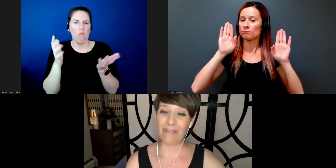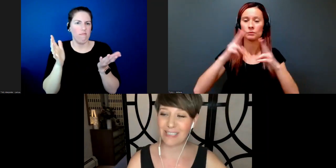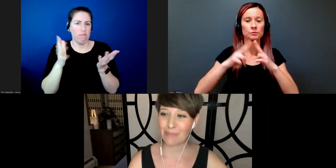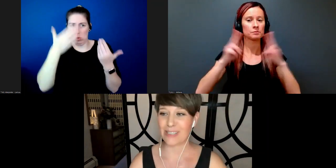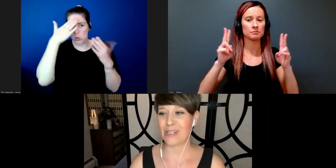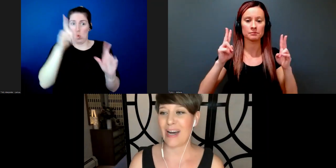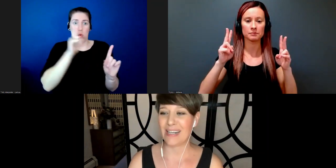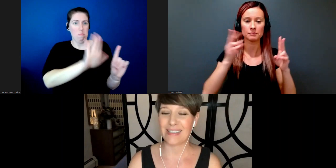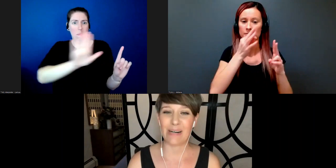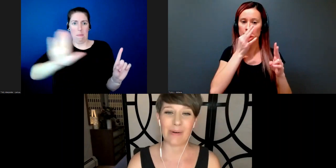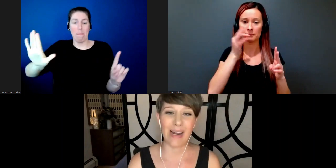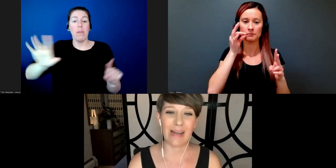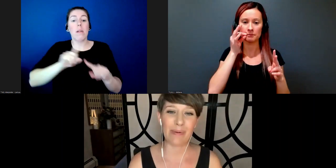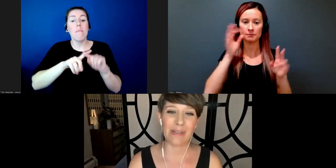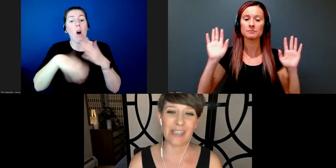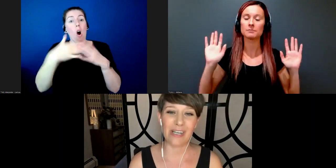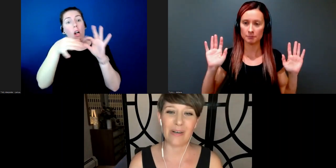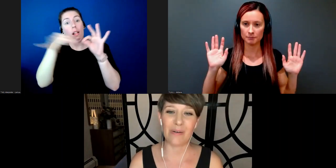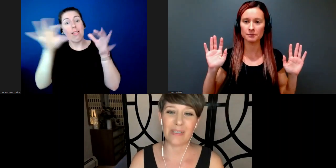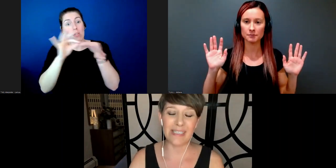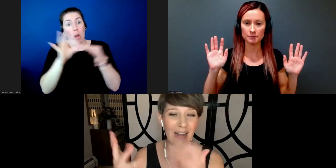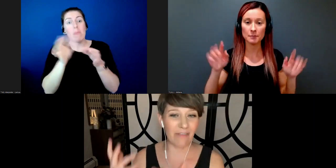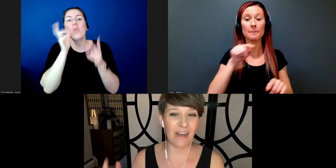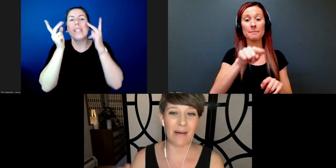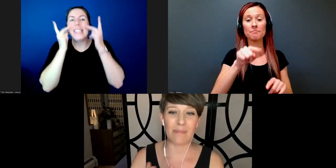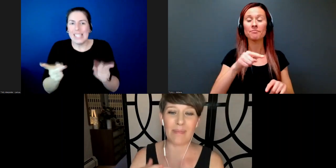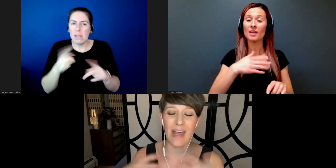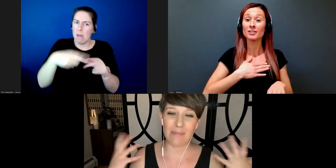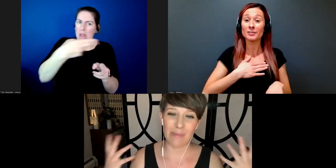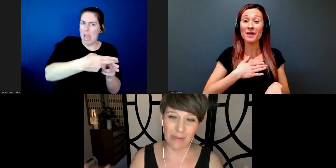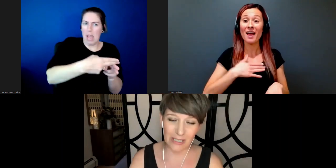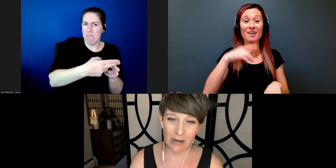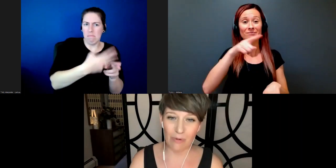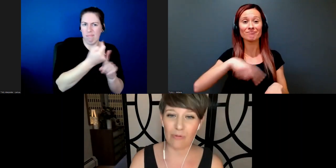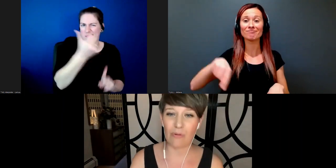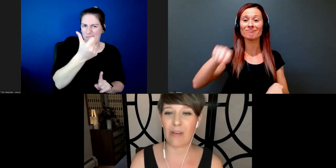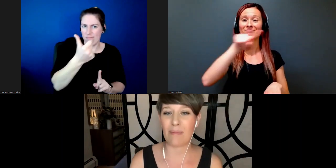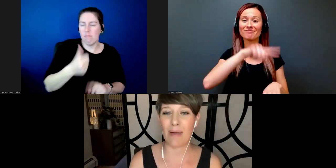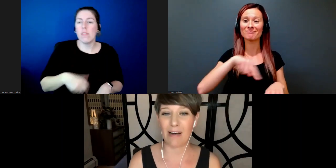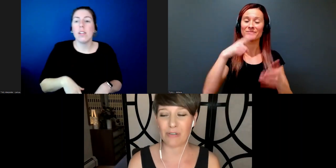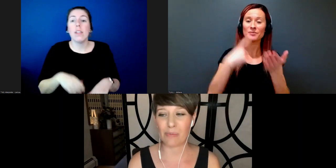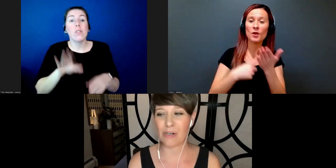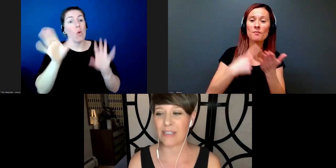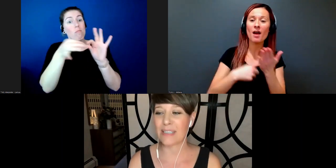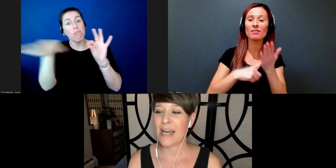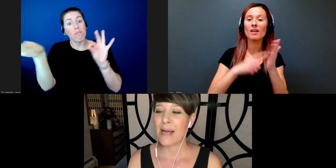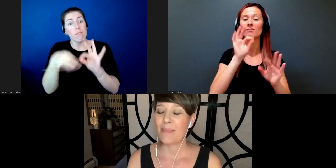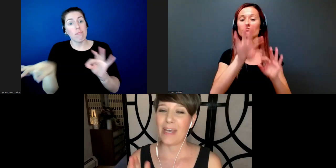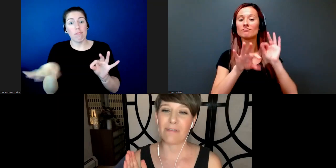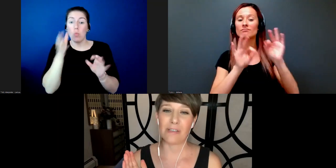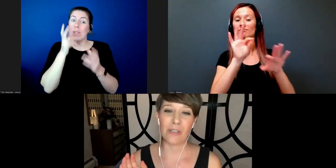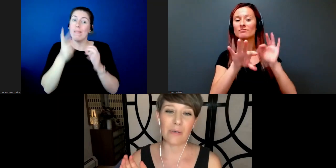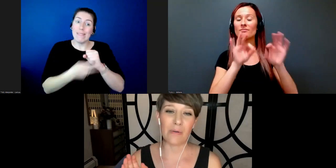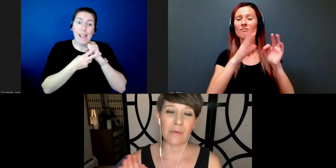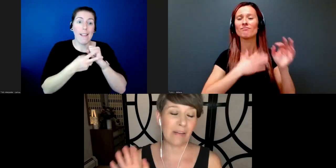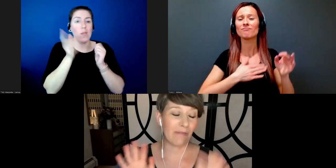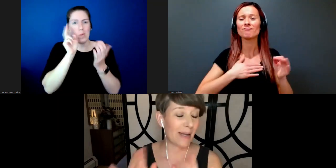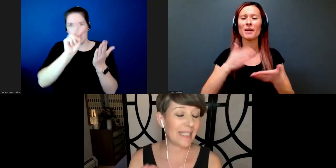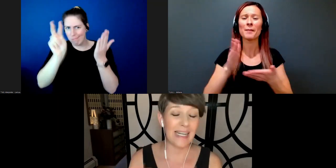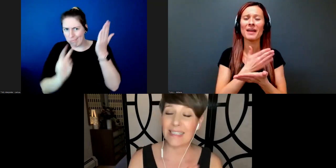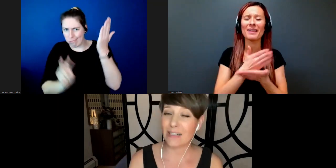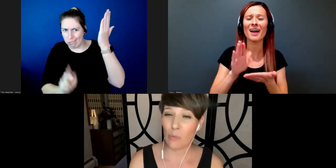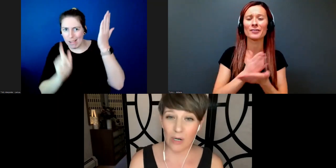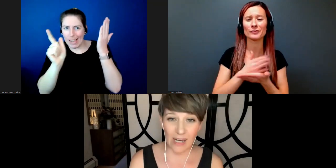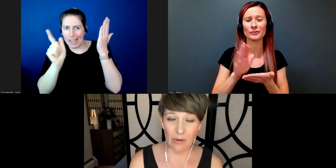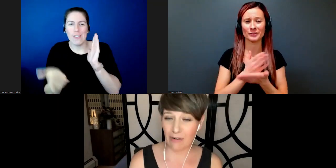will be visible to us, and we're able to save them and be able to go through them afterwards. If